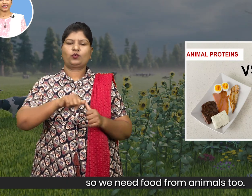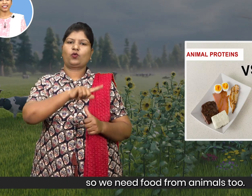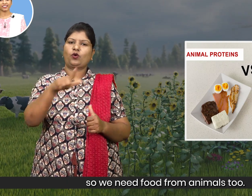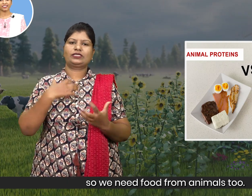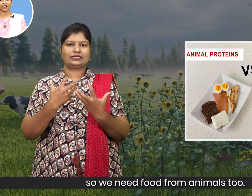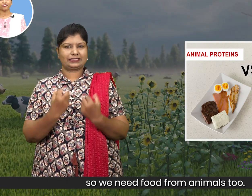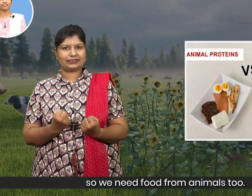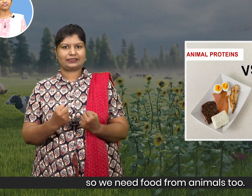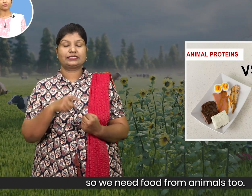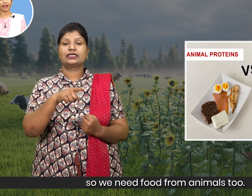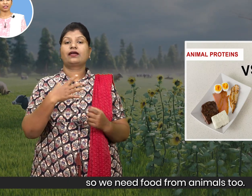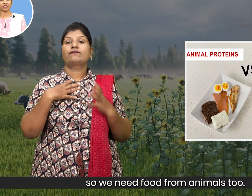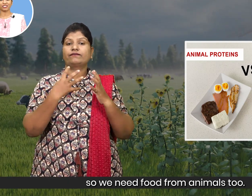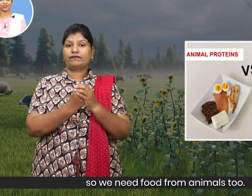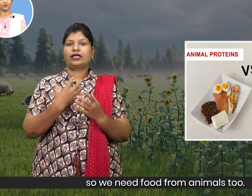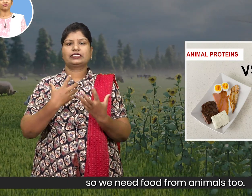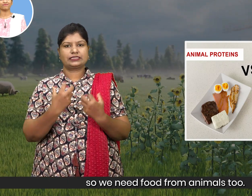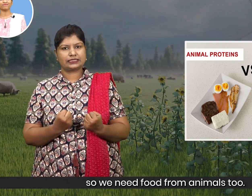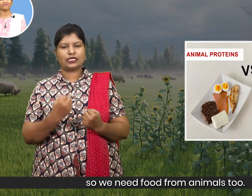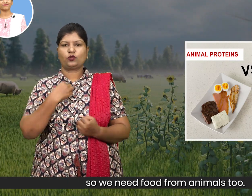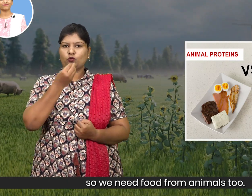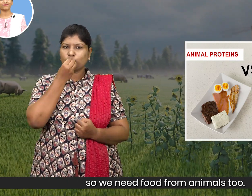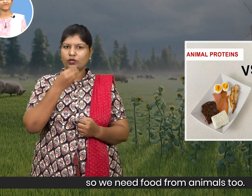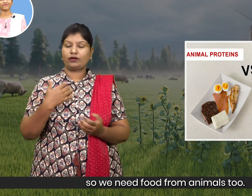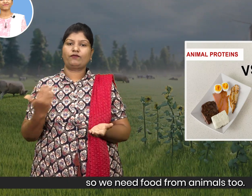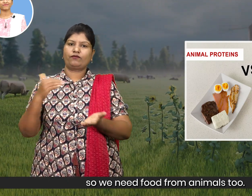So we need food from animals too.